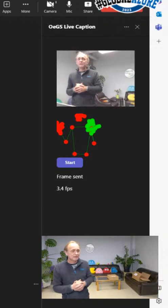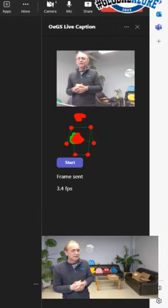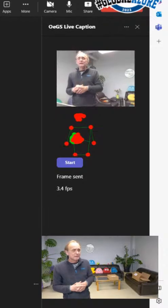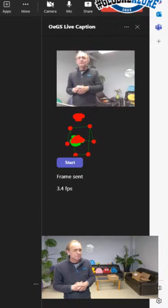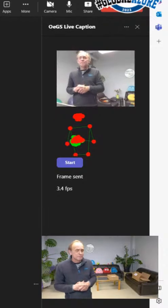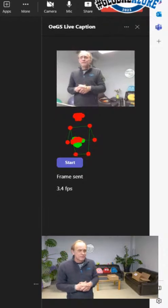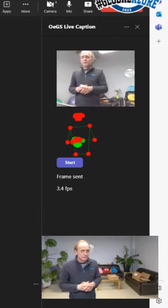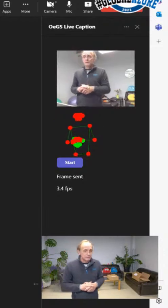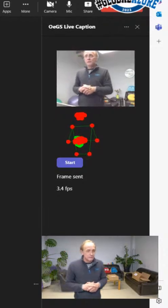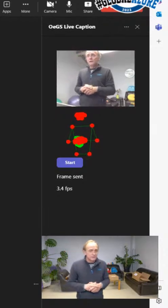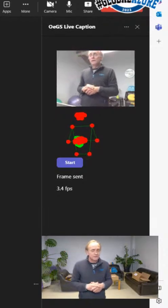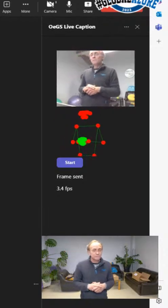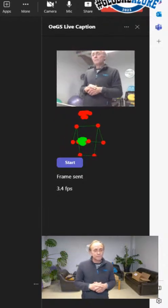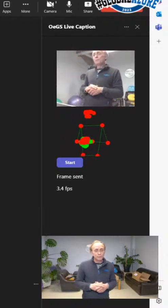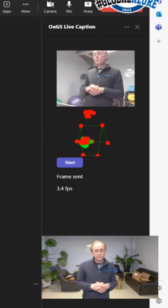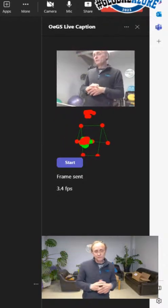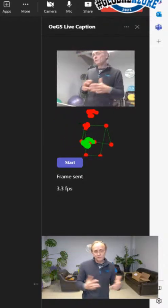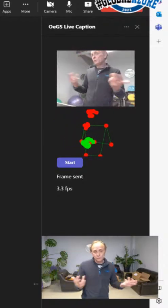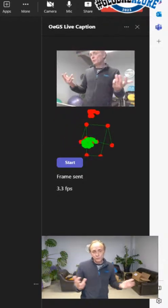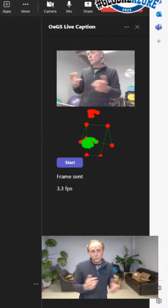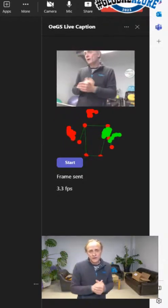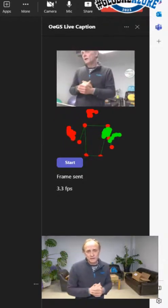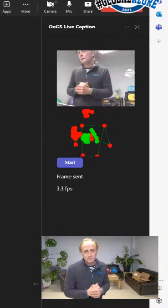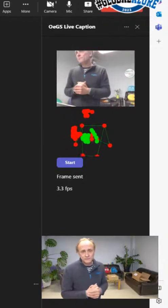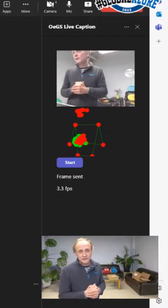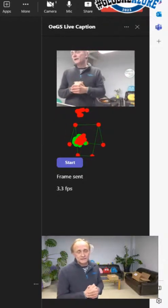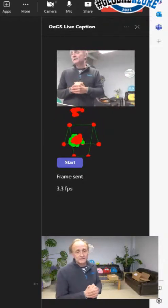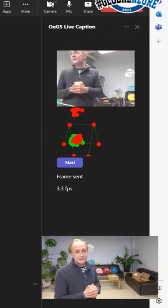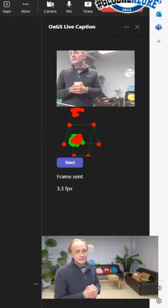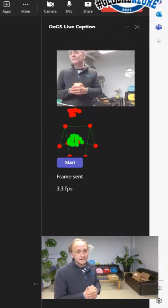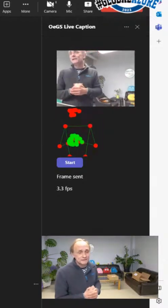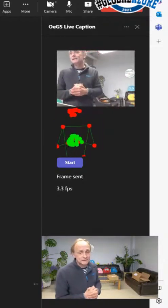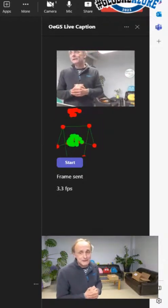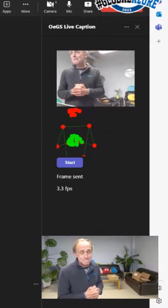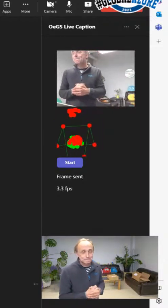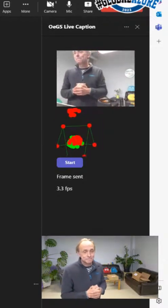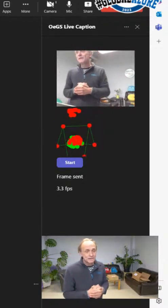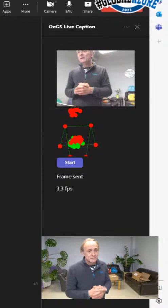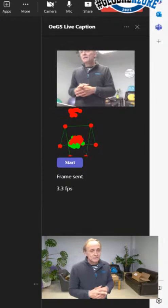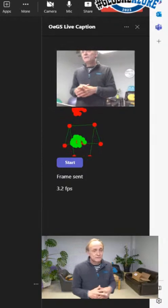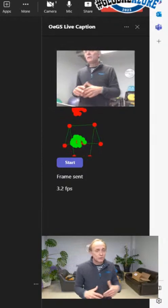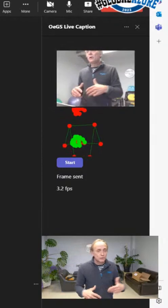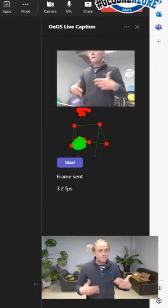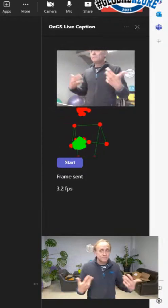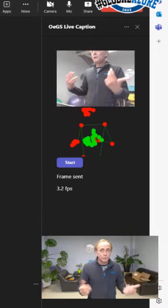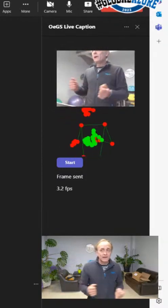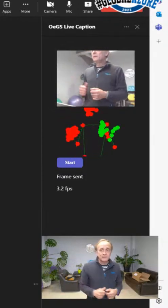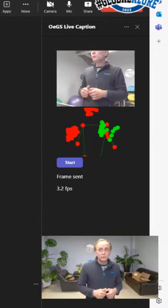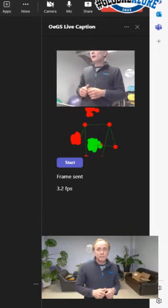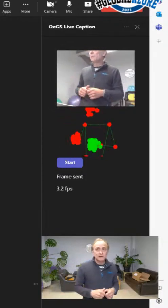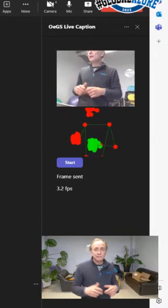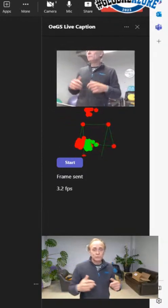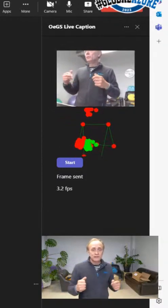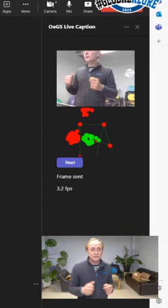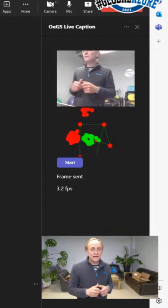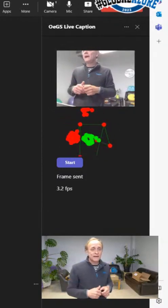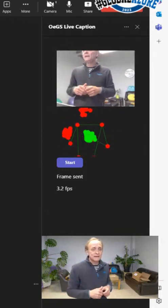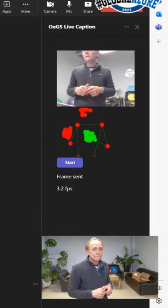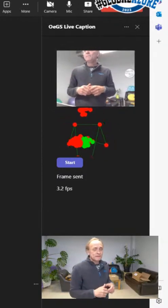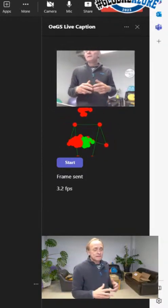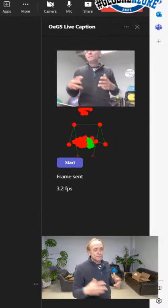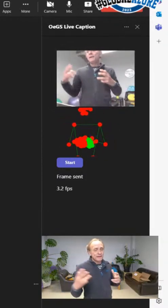there would be the persons who are attending the meeting. So when I'm